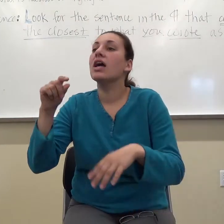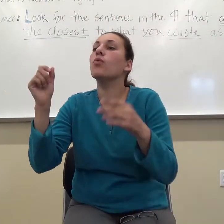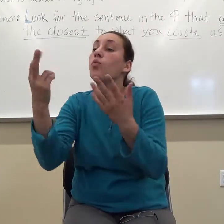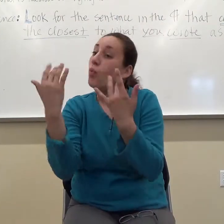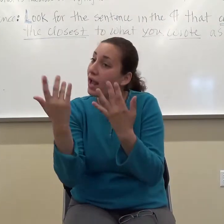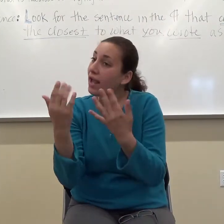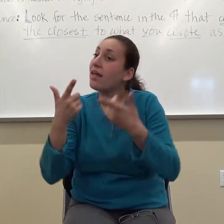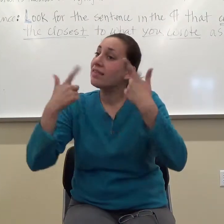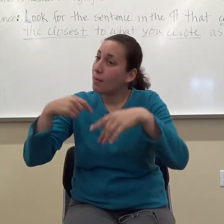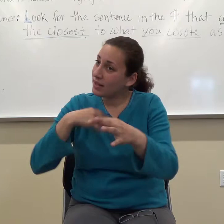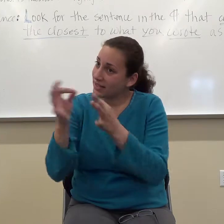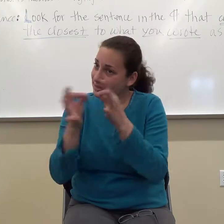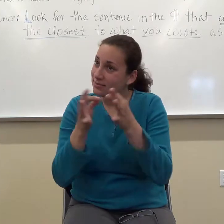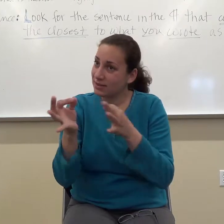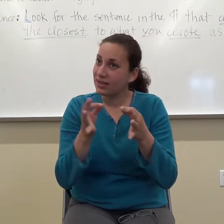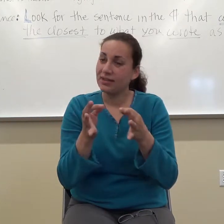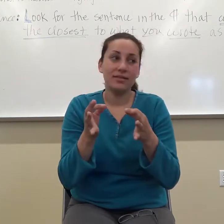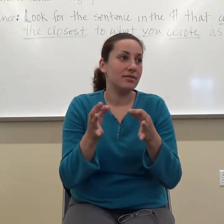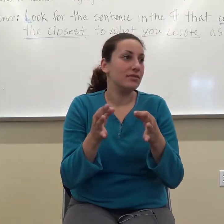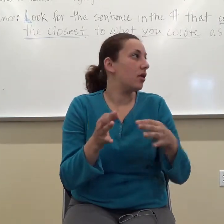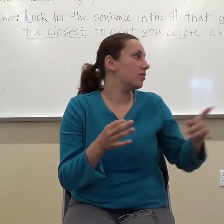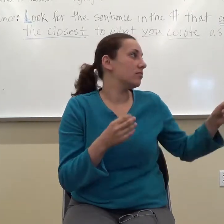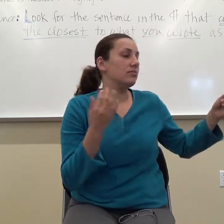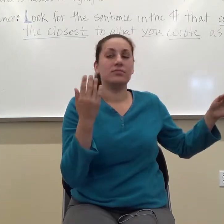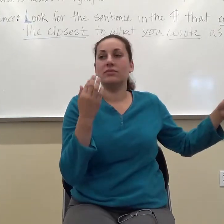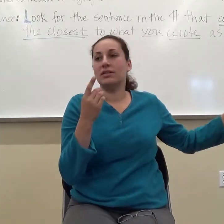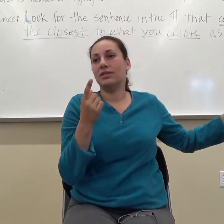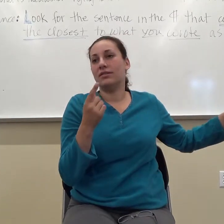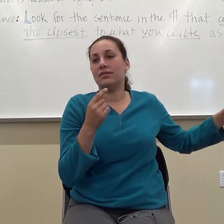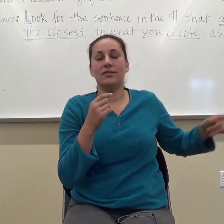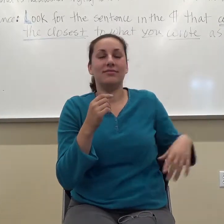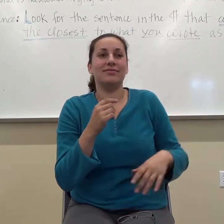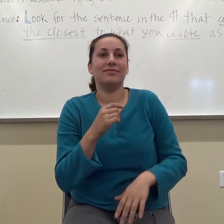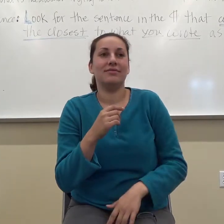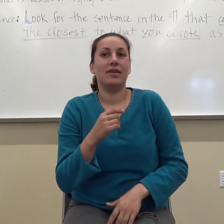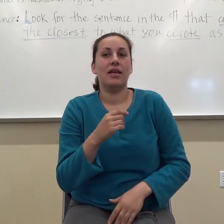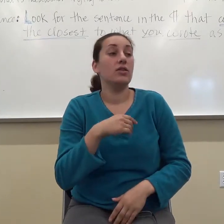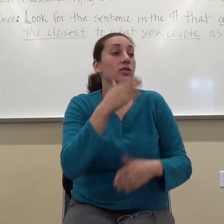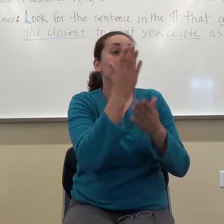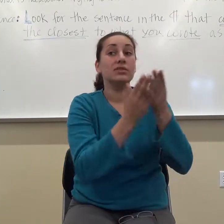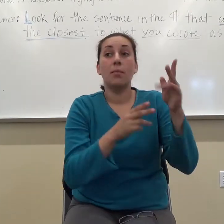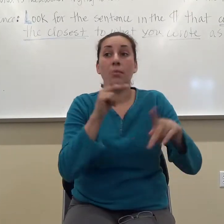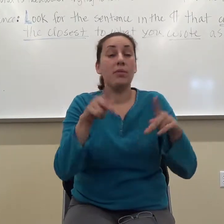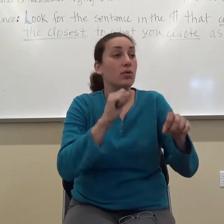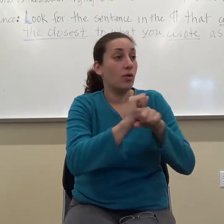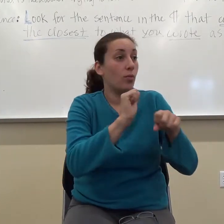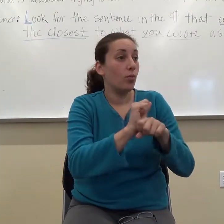let some people continue to work on the midterms and I did not